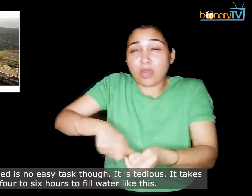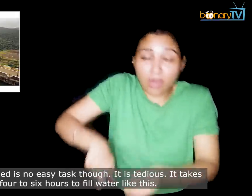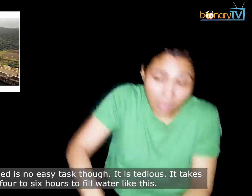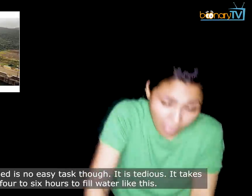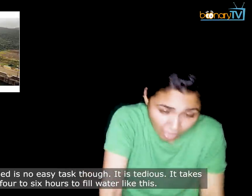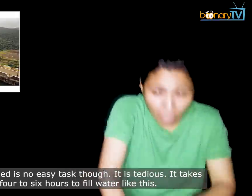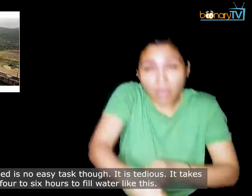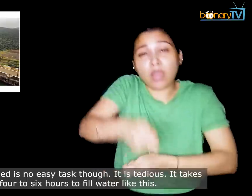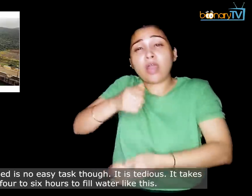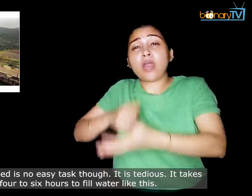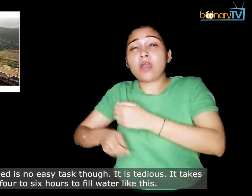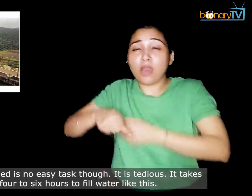takes them